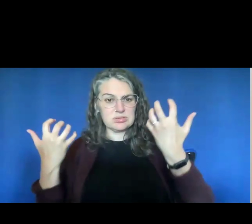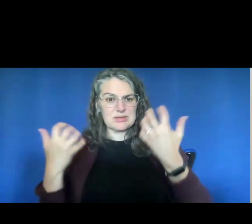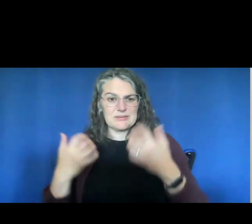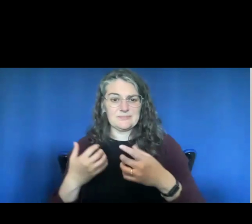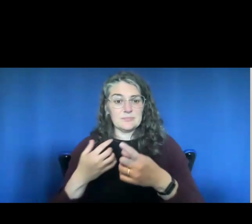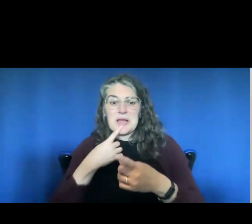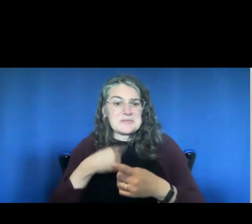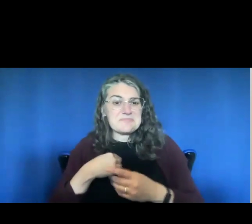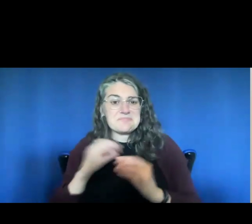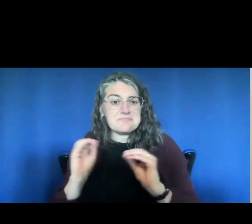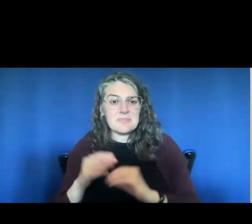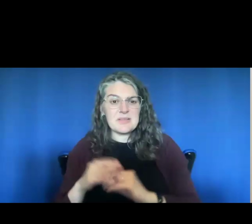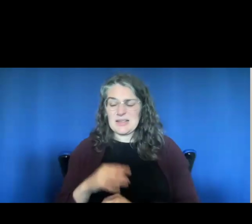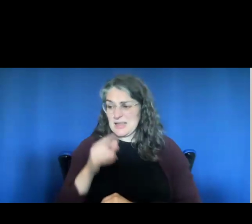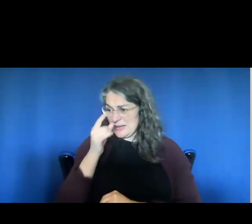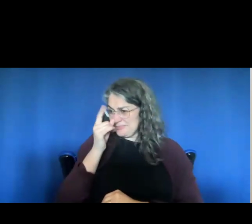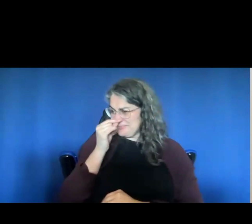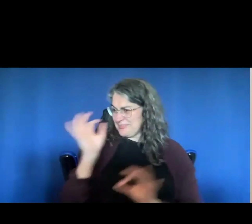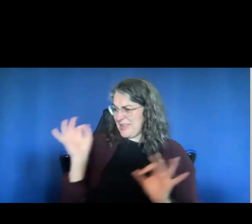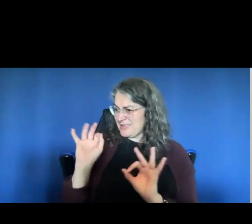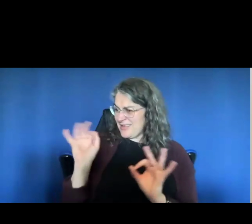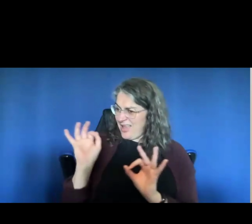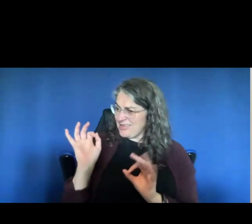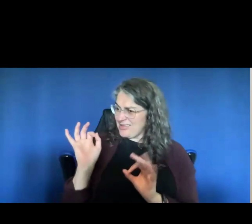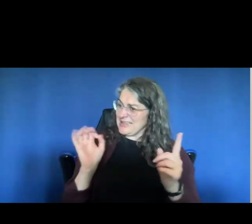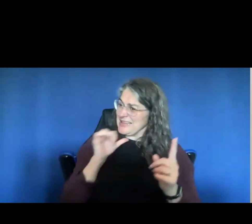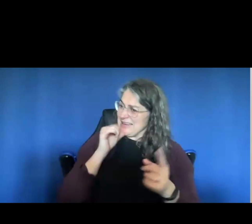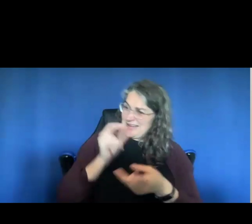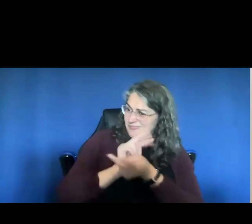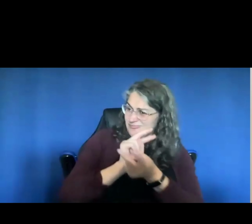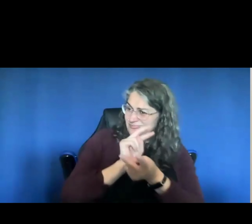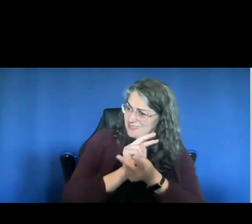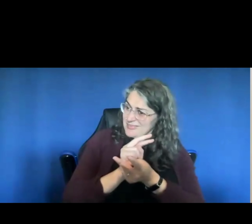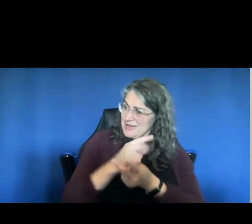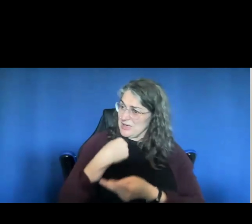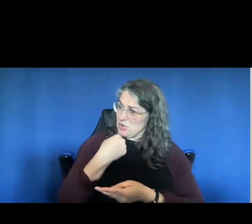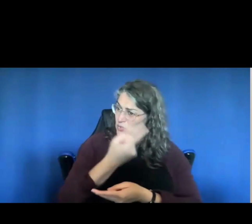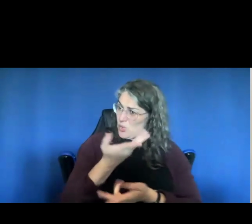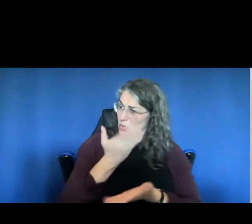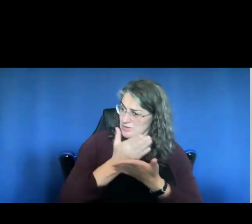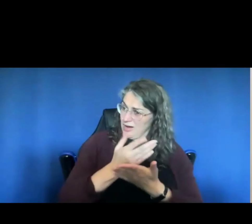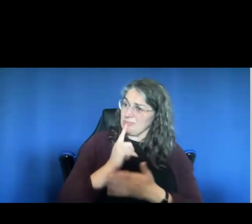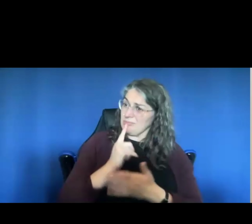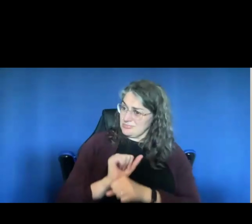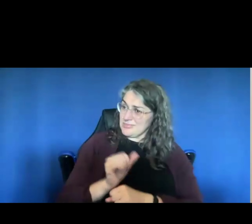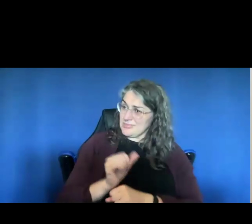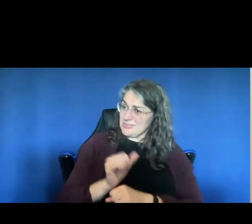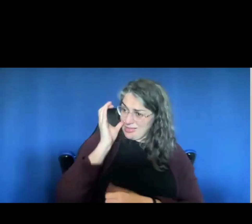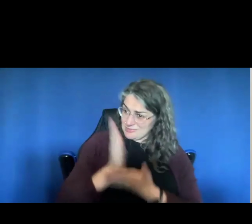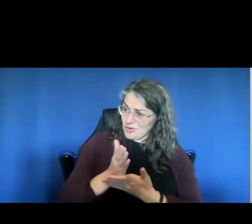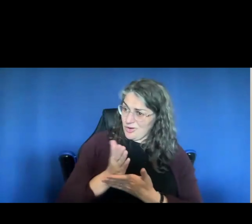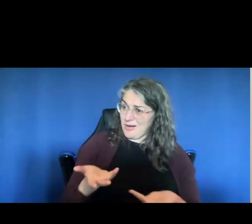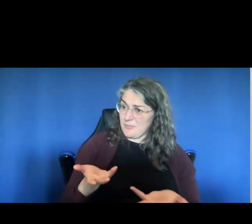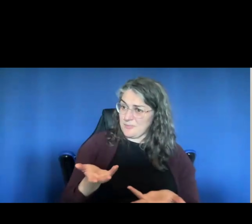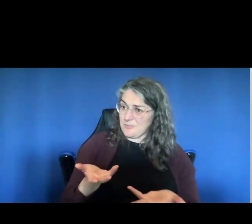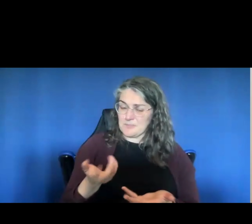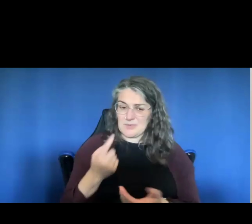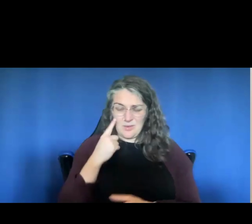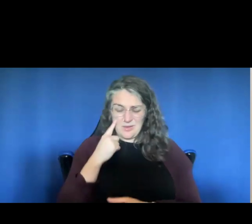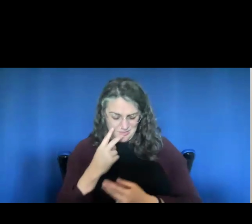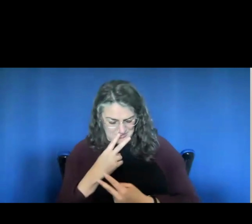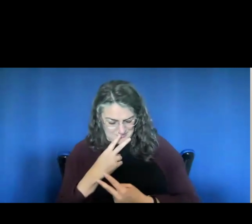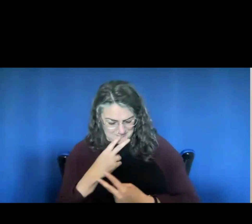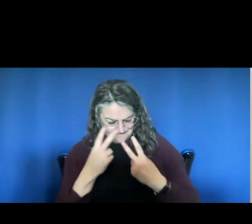big deal. He didn't get anywhere, did he? I mean, he stopped." I began to doubt my anger as